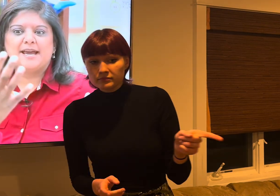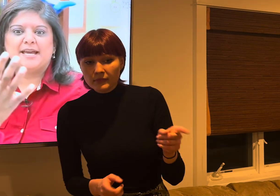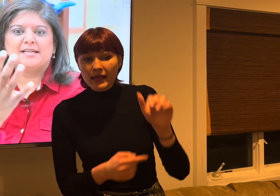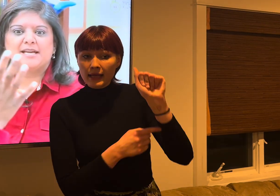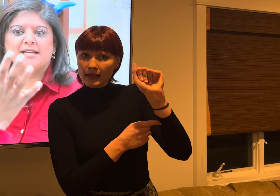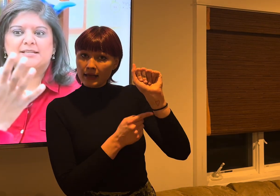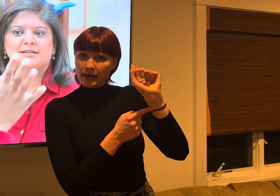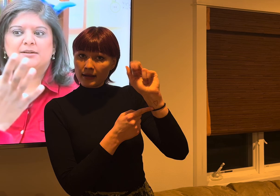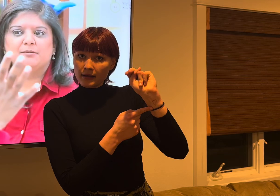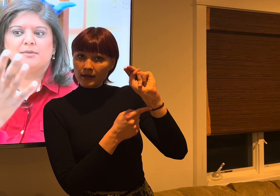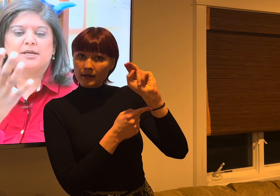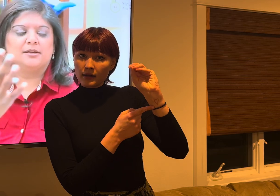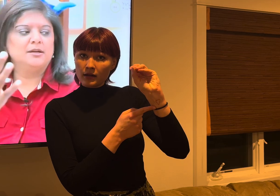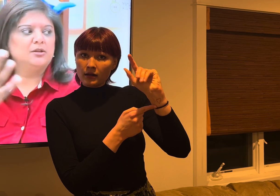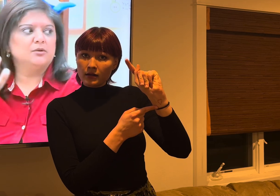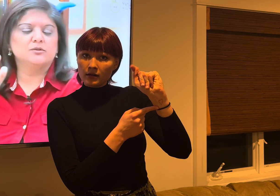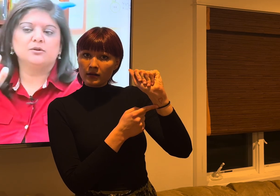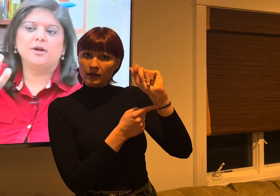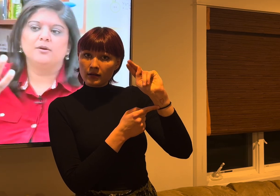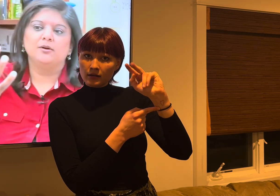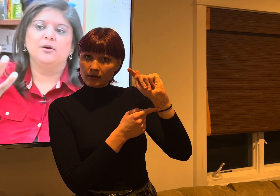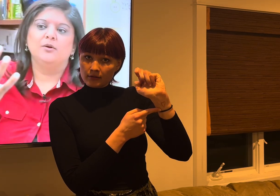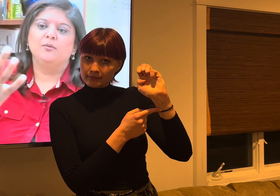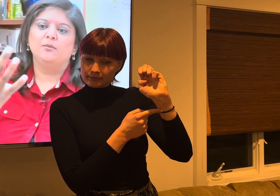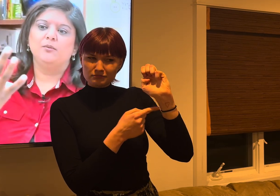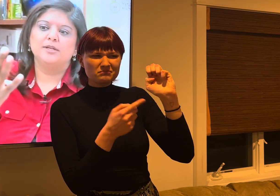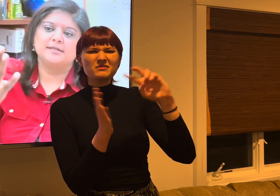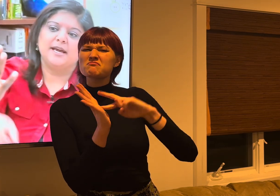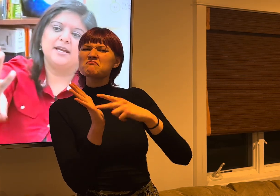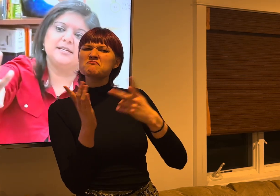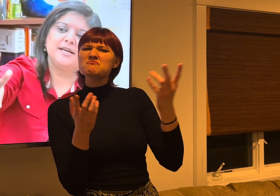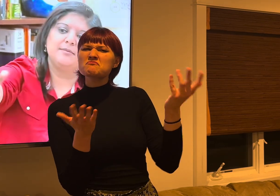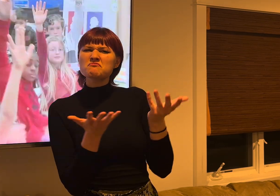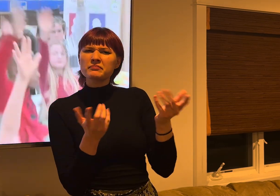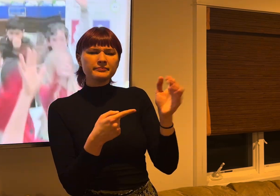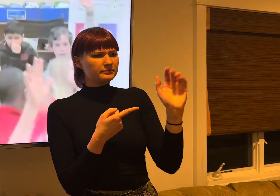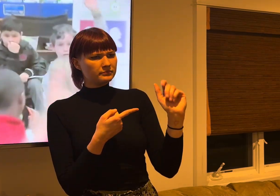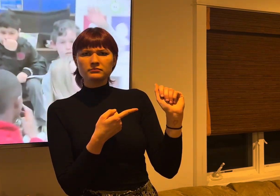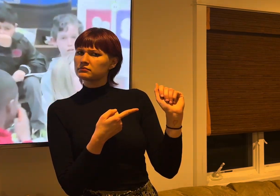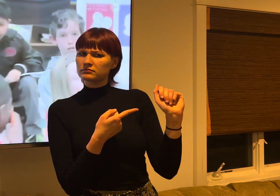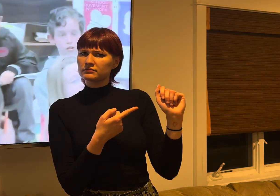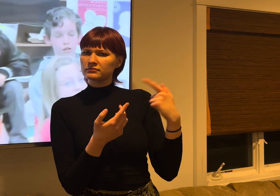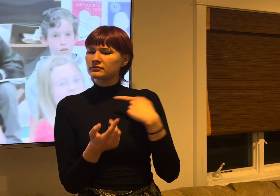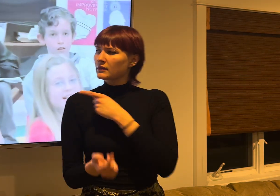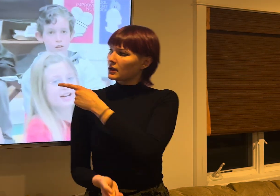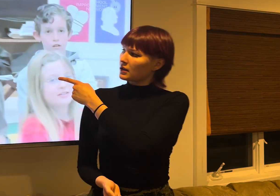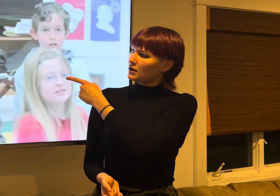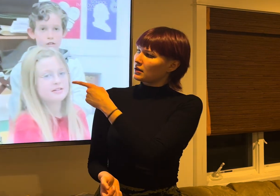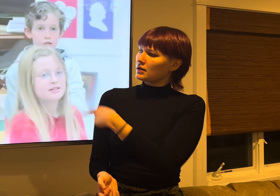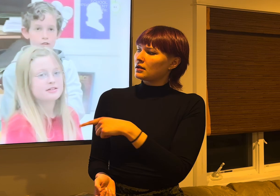What does annotate mean? What does annotate mean? To